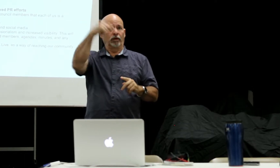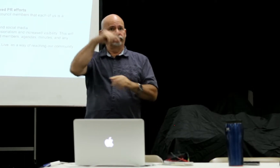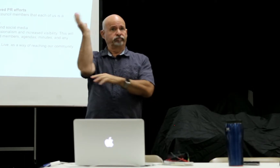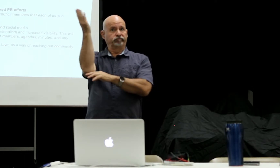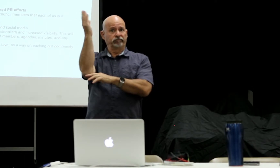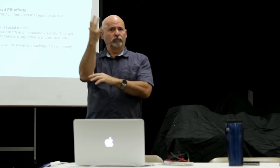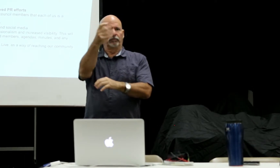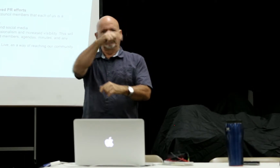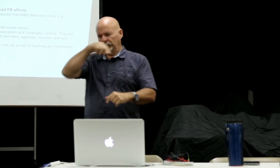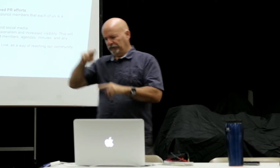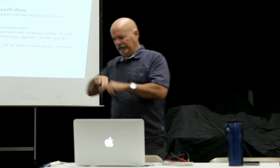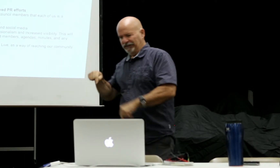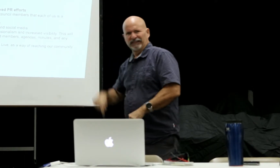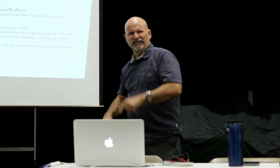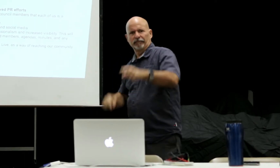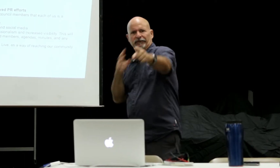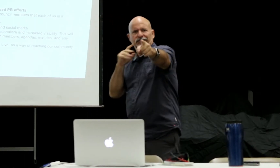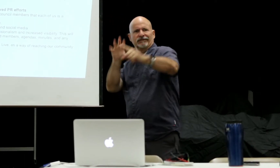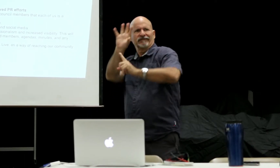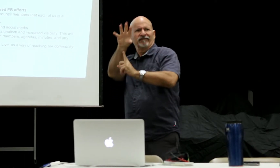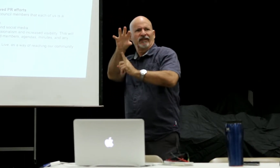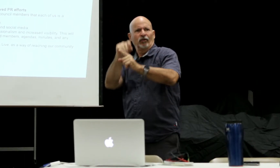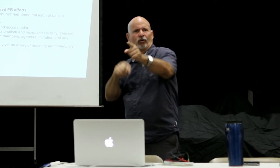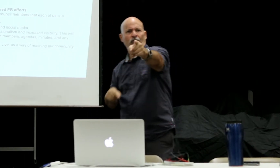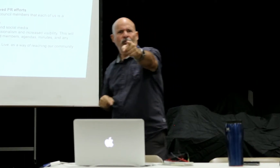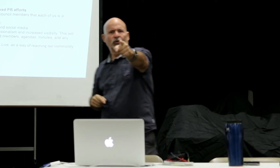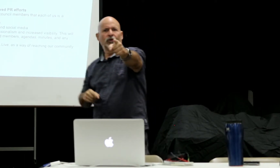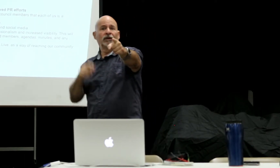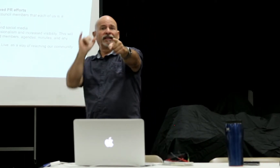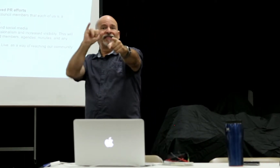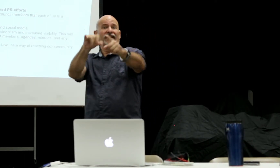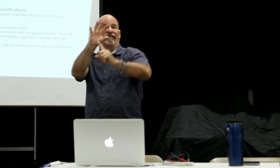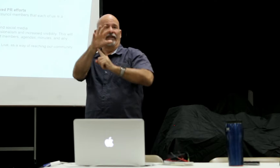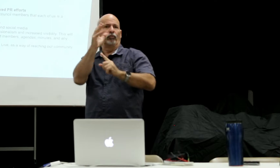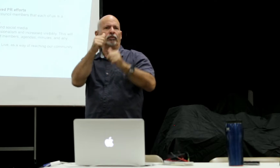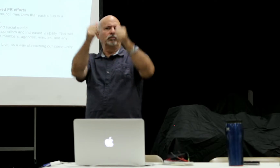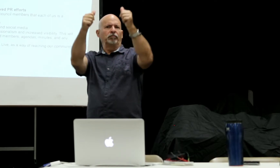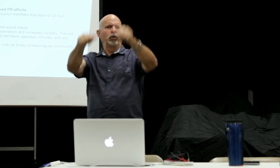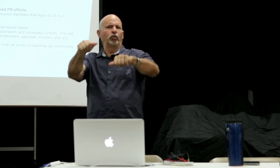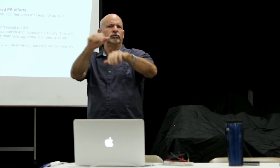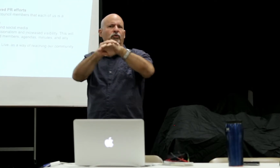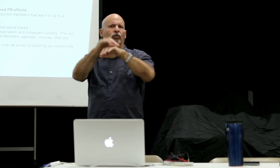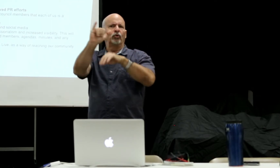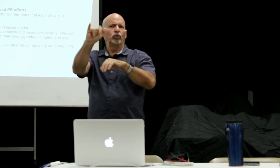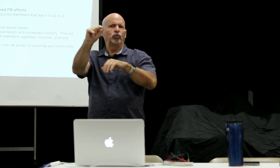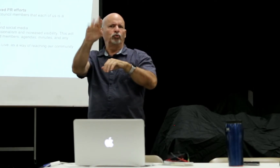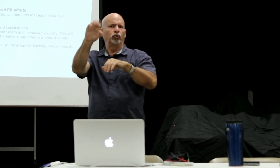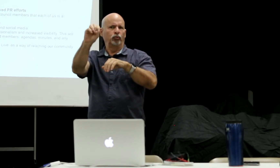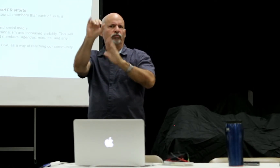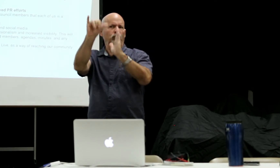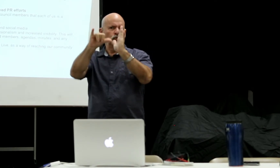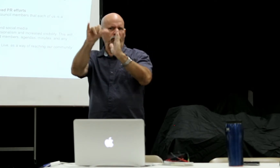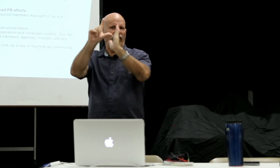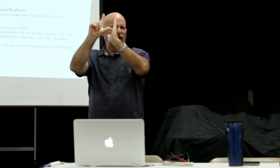for this to happen. So please come forward. We are recording this today. It will be posted on